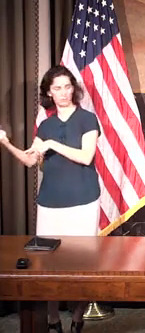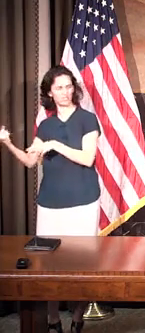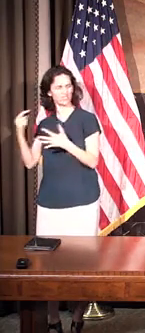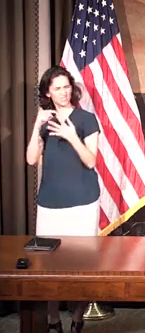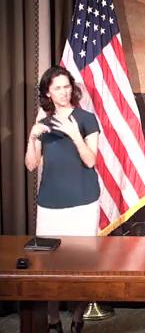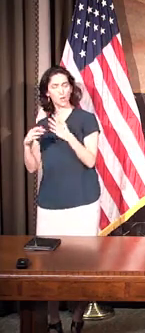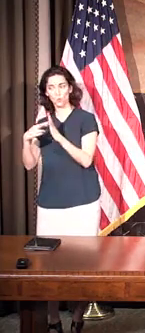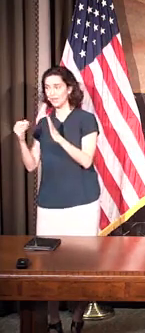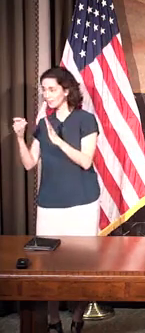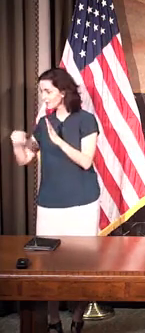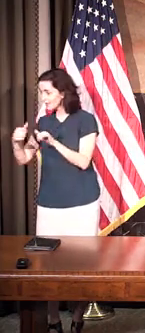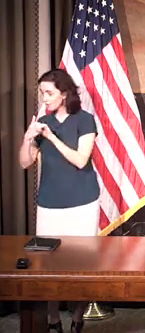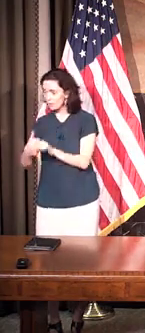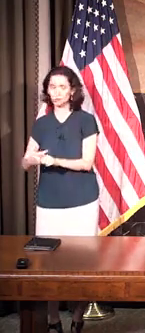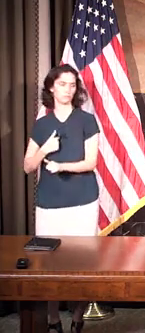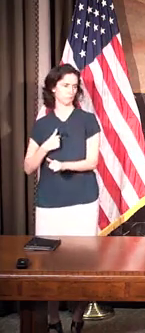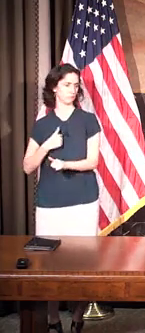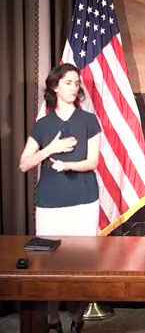forth, I do.